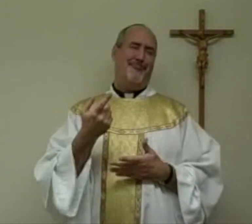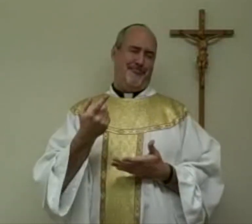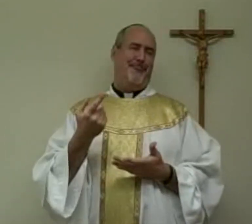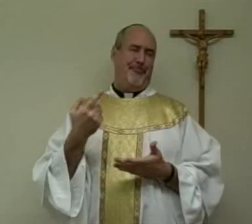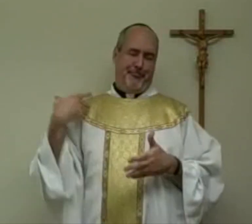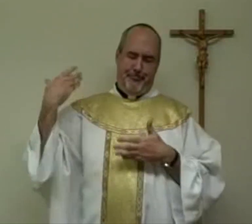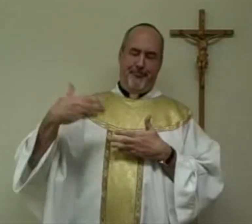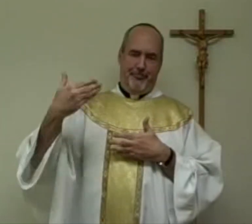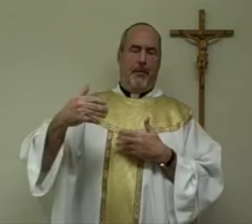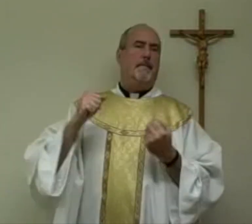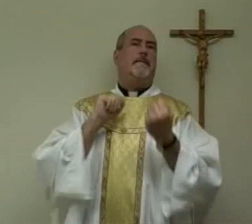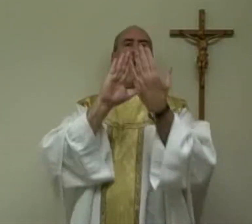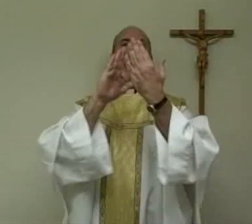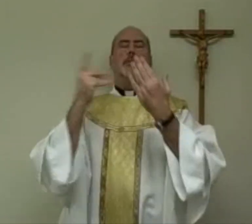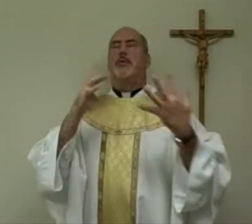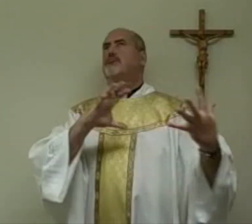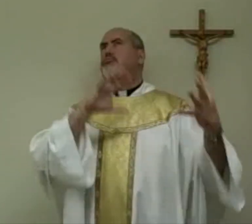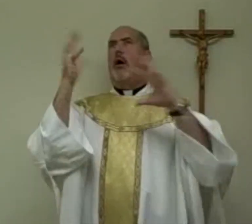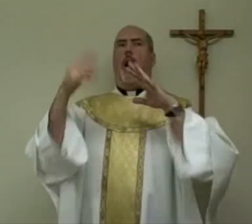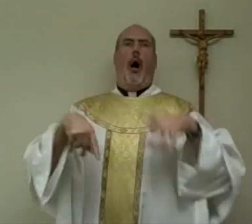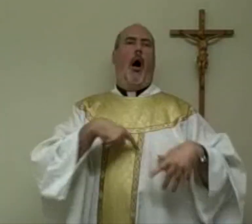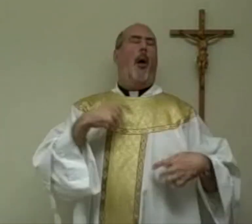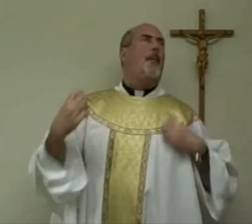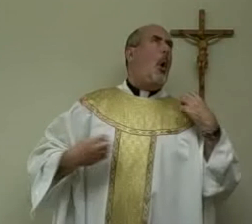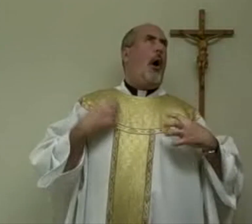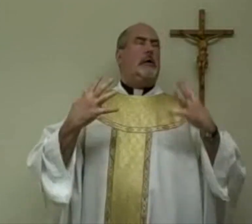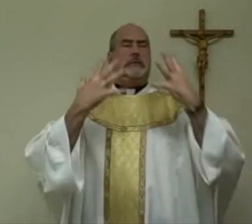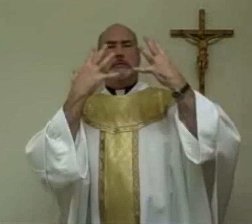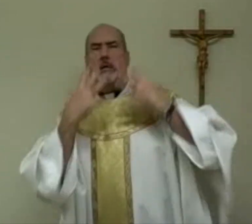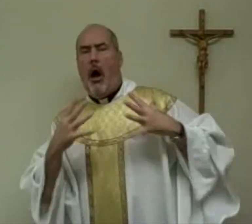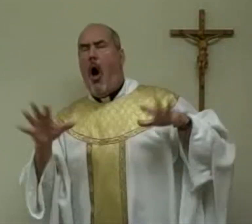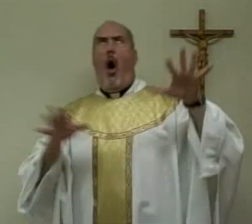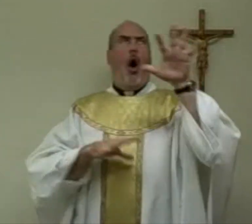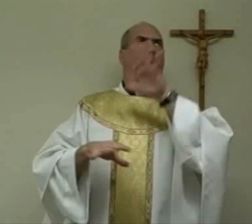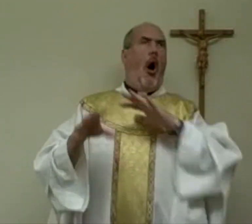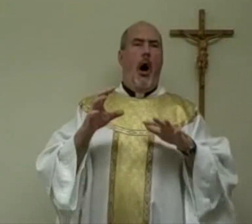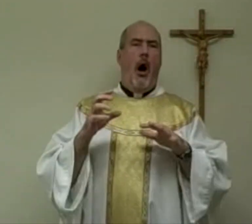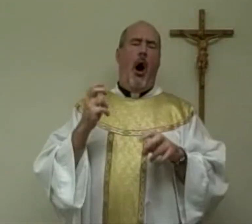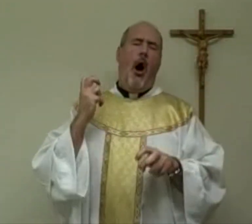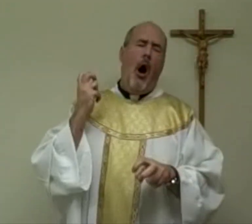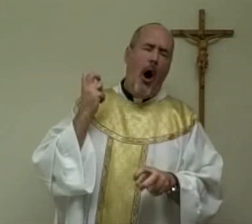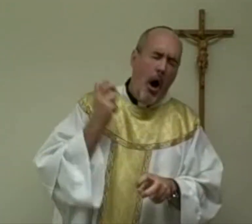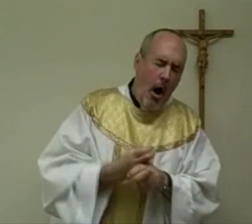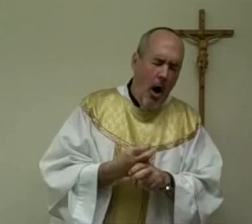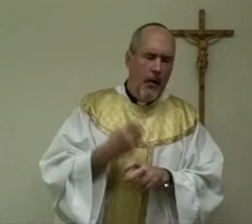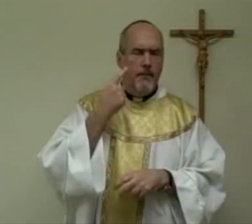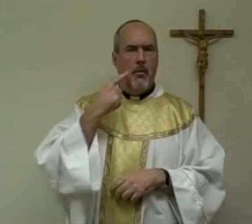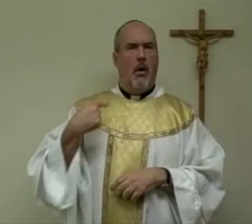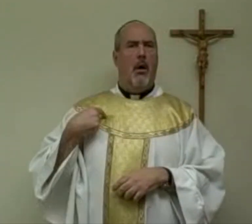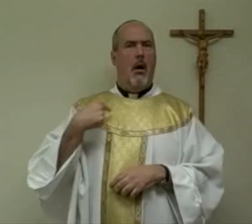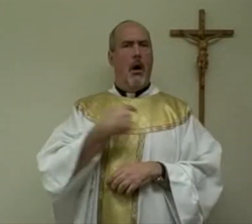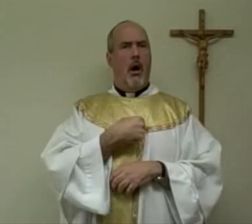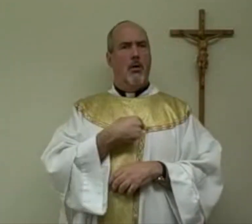lives too. That oftentimes we're faced with so much chaos and crises in our life, and we're